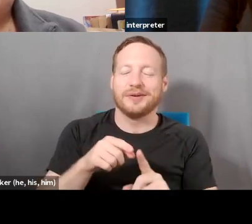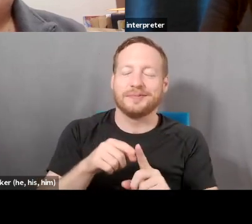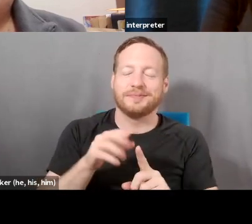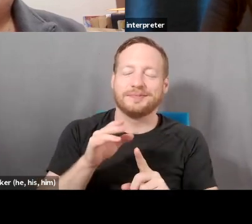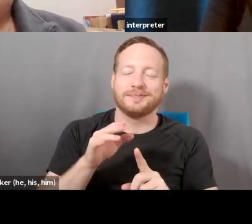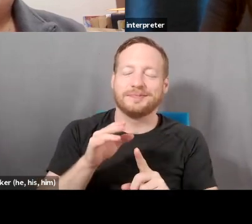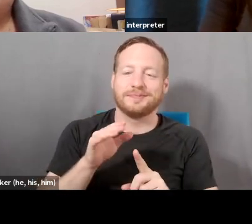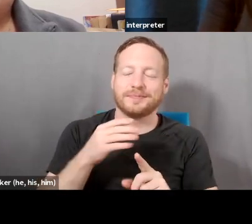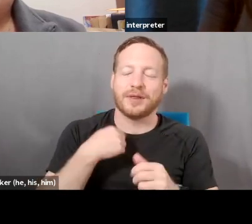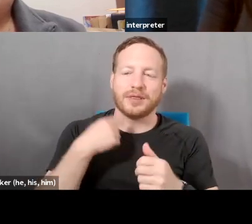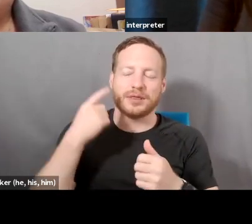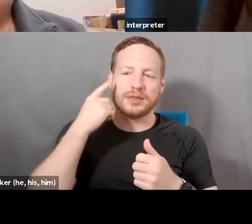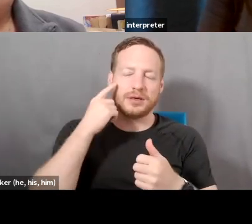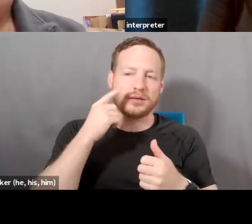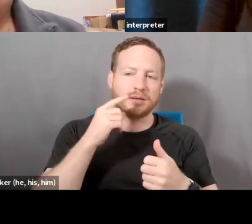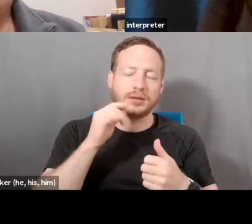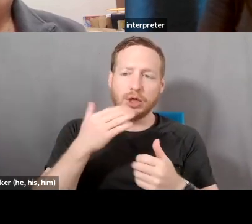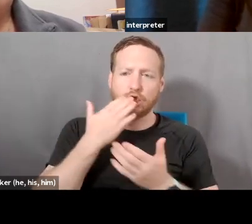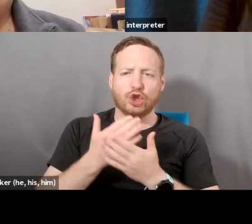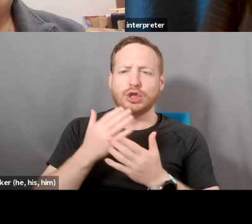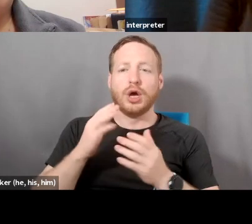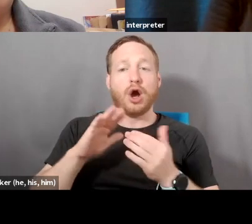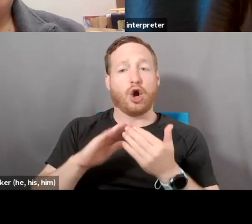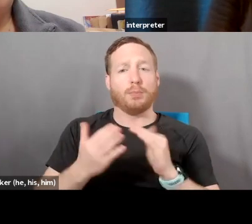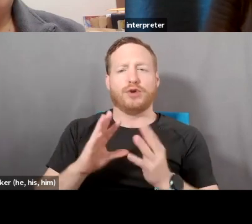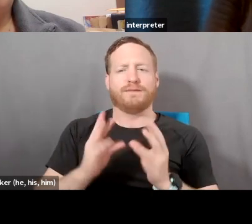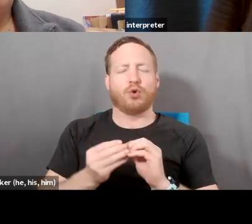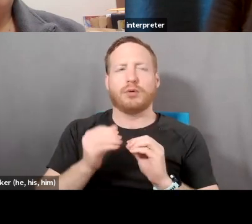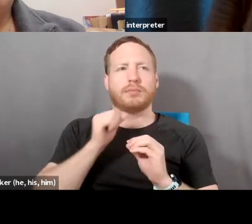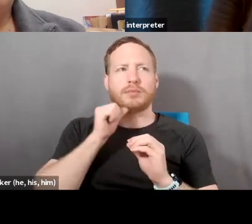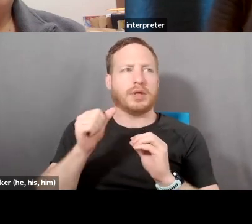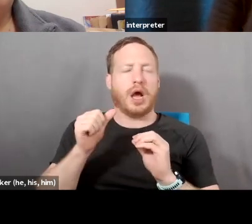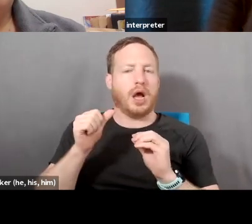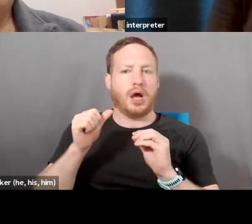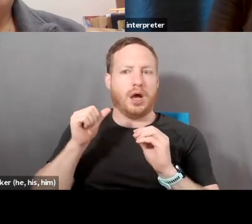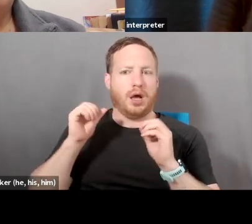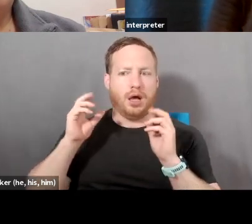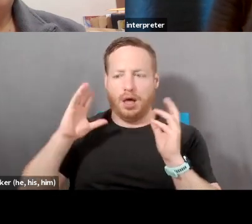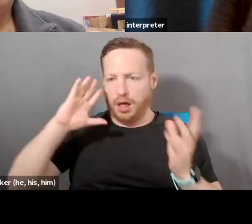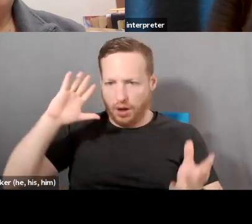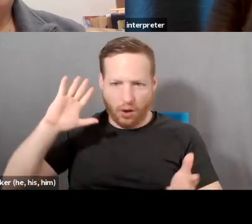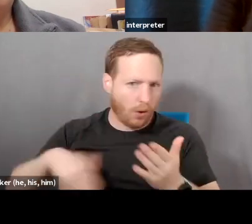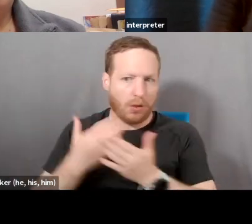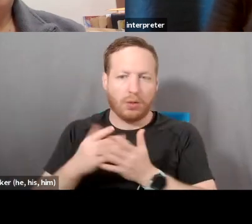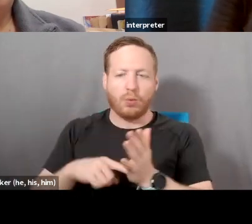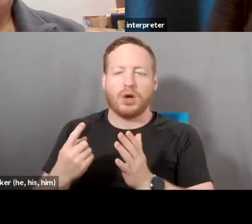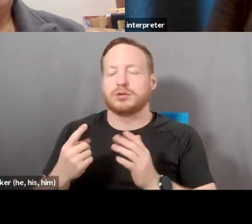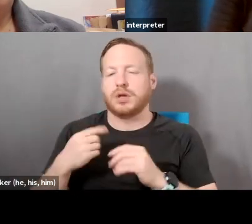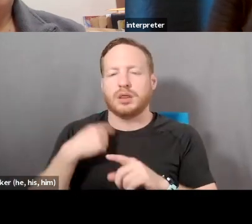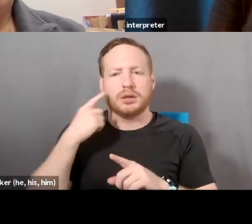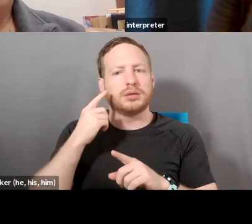I was gonna see if anybody else did. I think a community